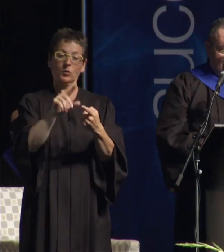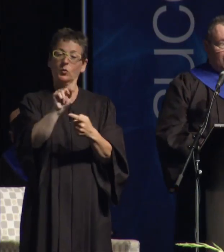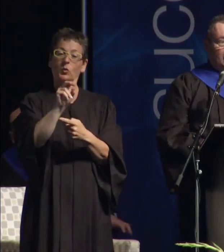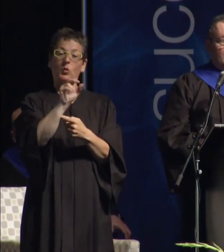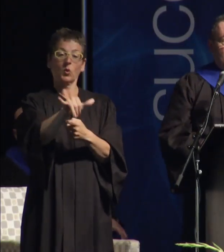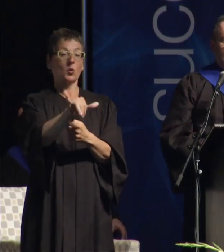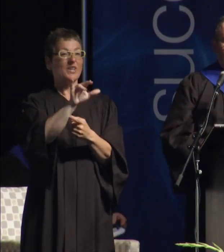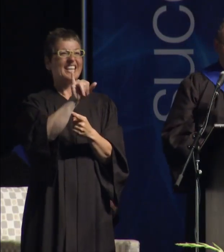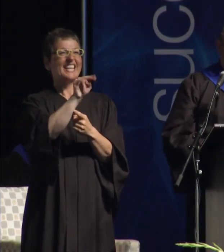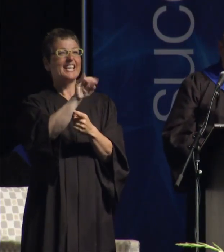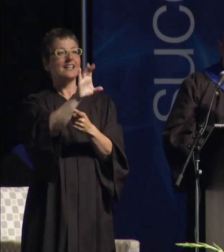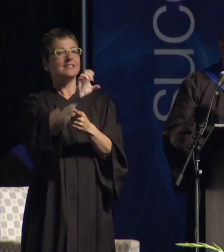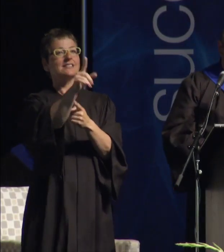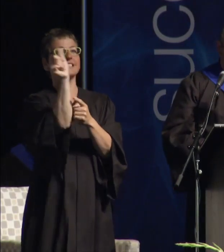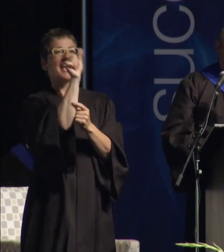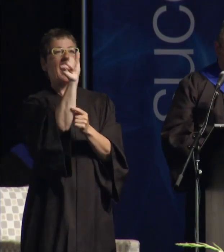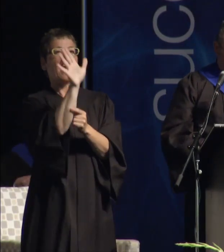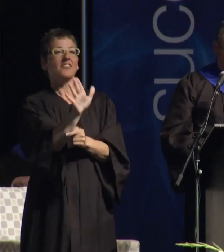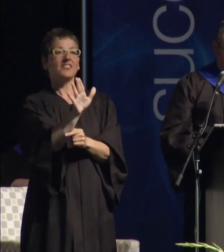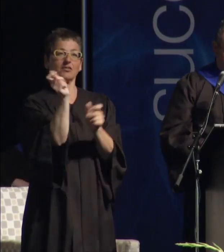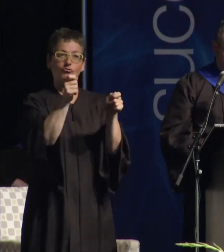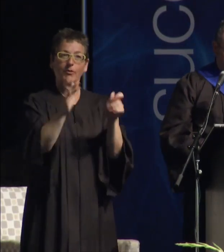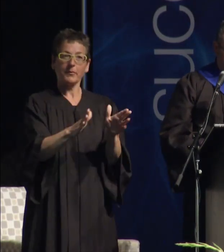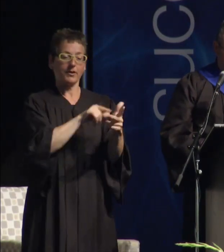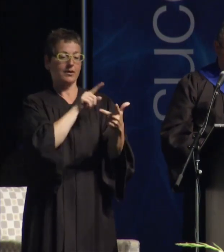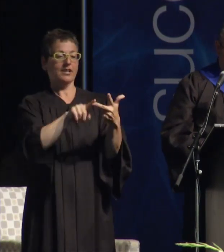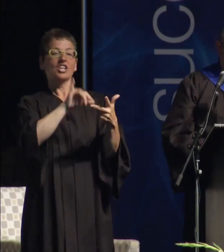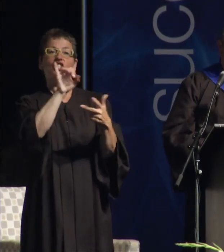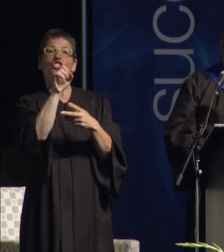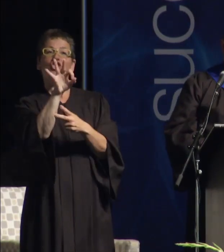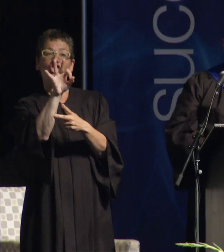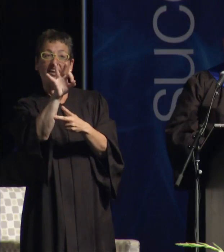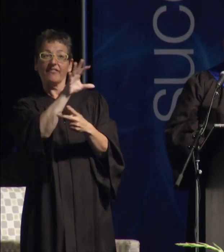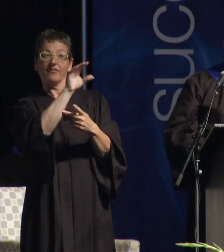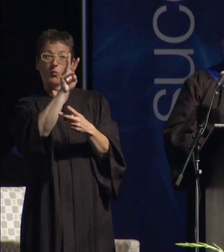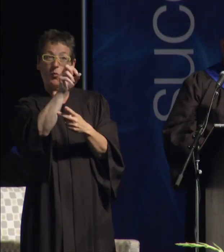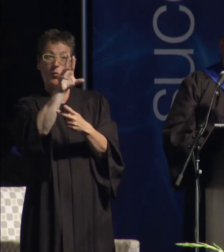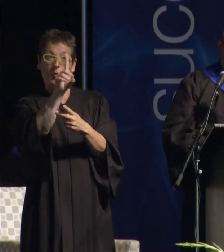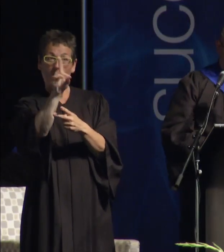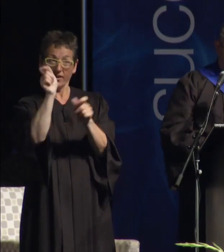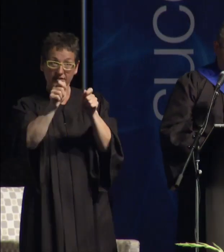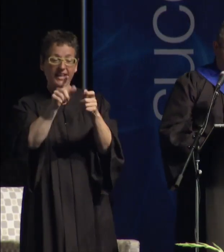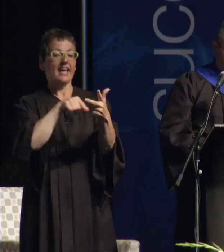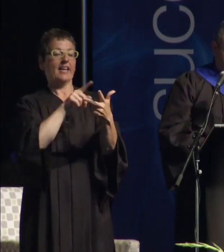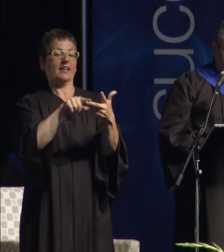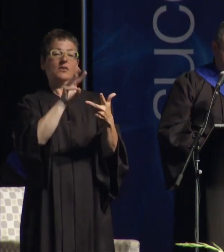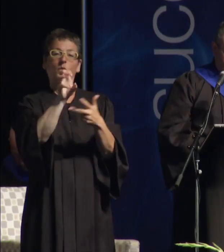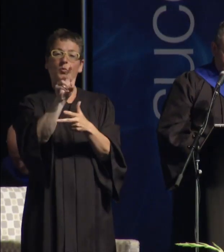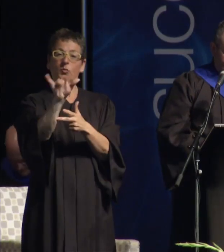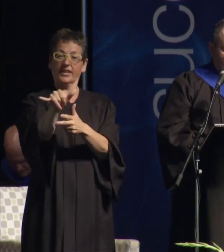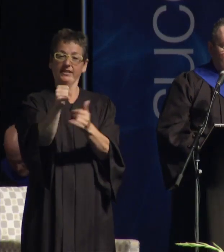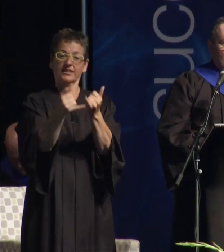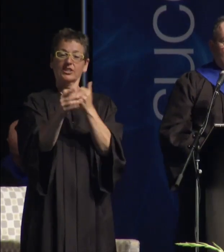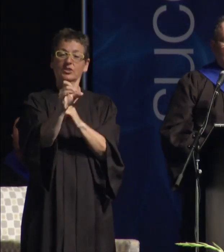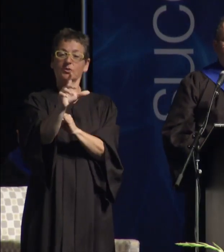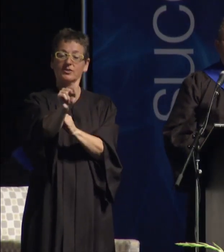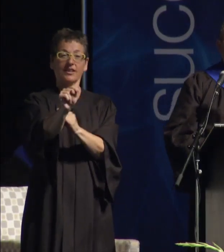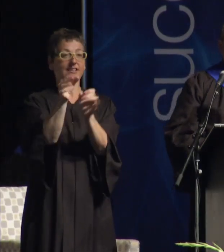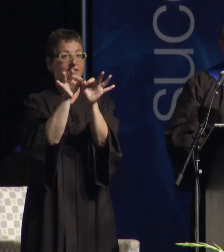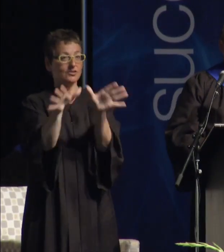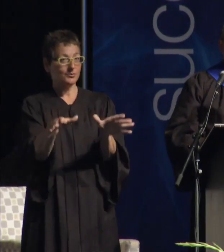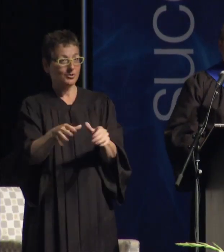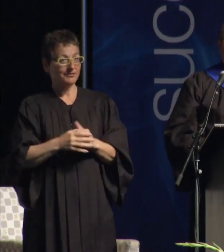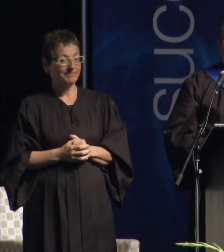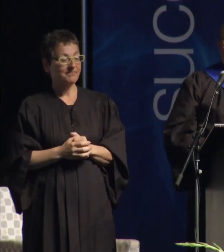Ince, African-Canadian drummer, Jeff Ward, Mi'kmaq drummer, and Wendy Doucette, sign language interpreter. At the end